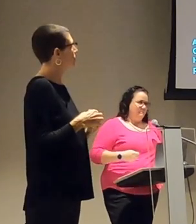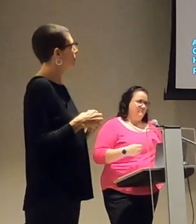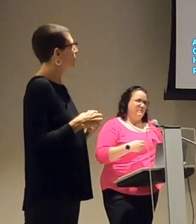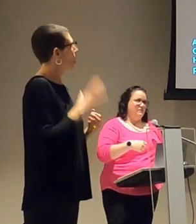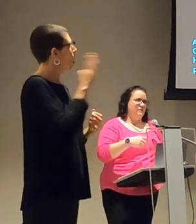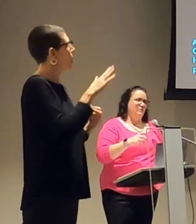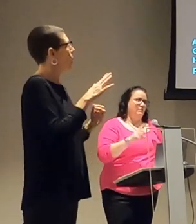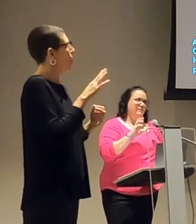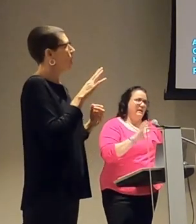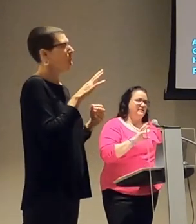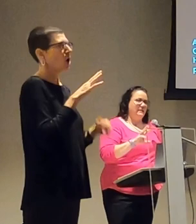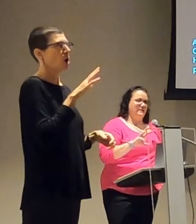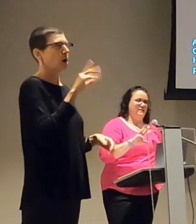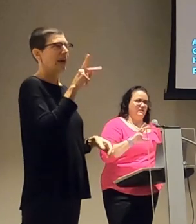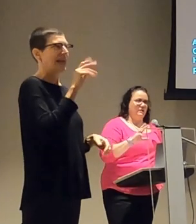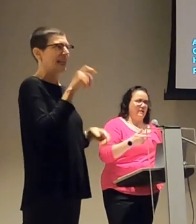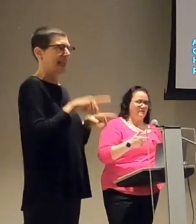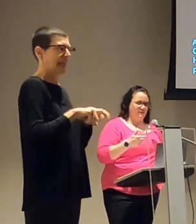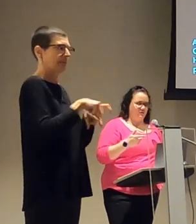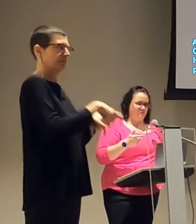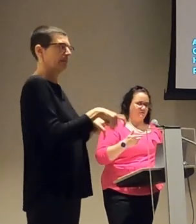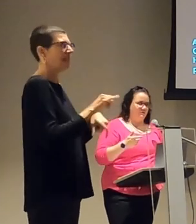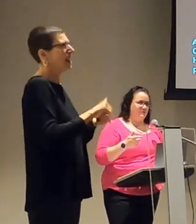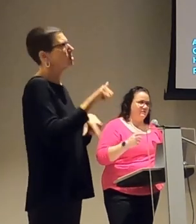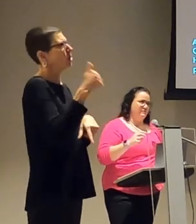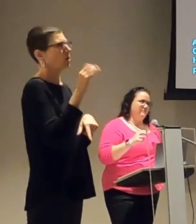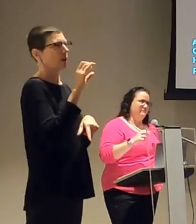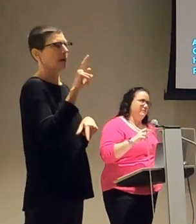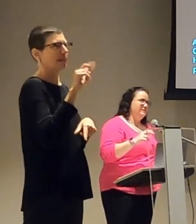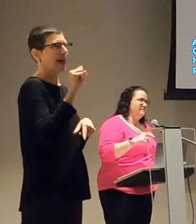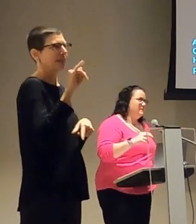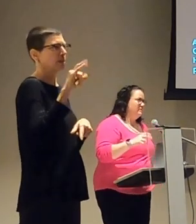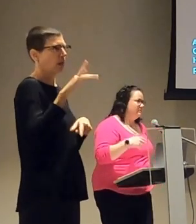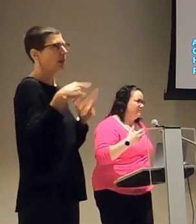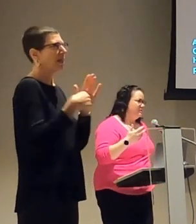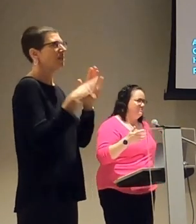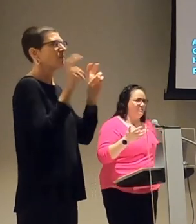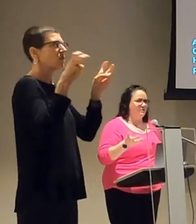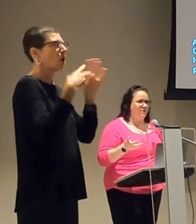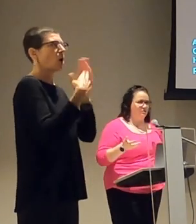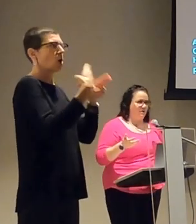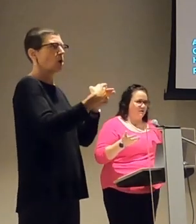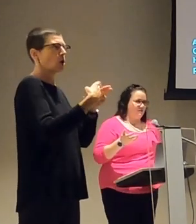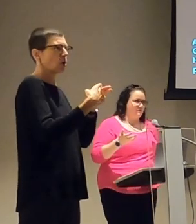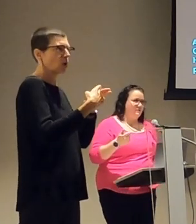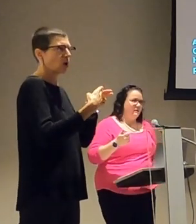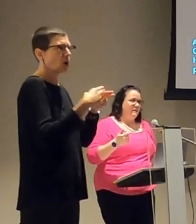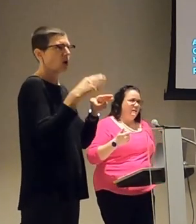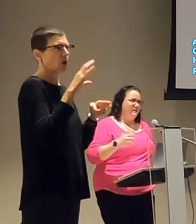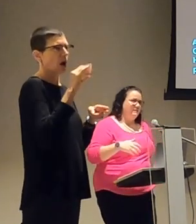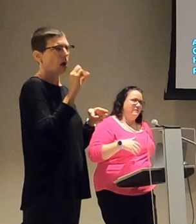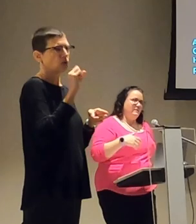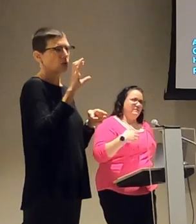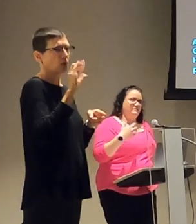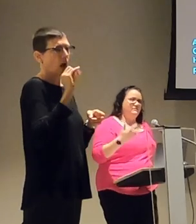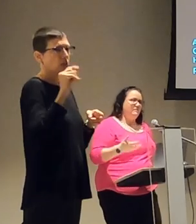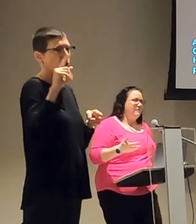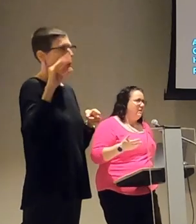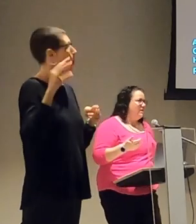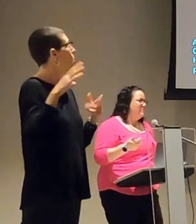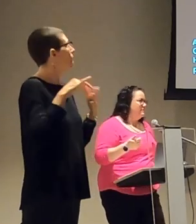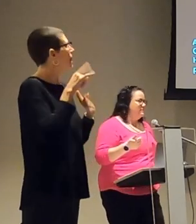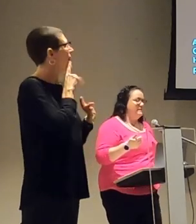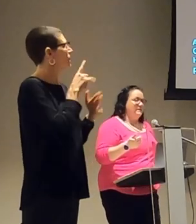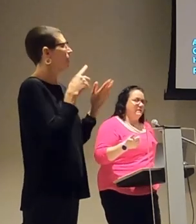knee. So that's, again, another classical reference. The phrase is called, or the term is called contrapposto. And it's a